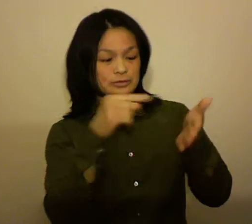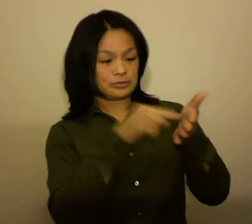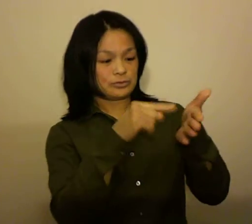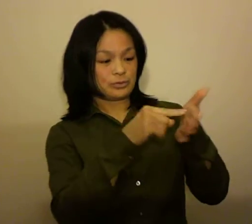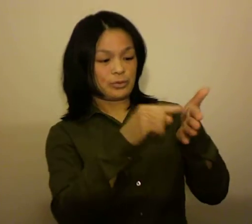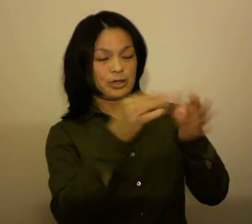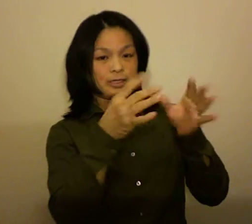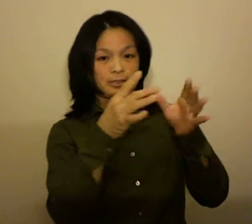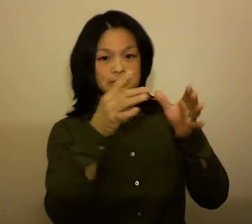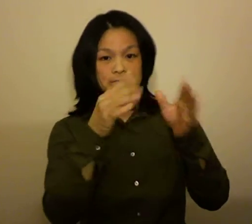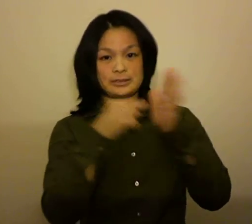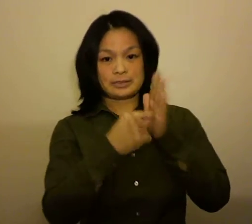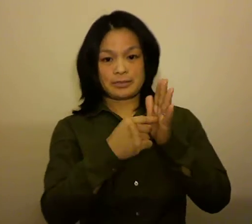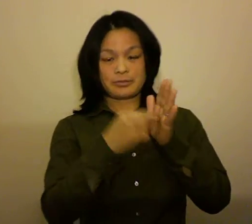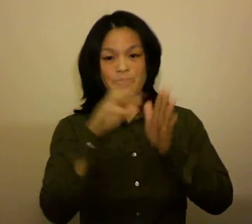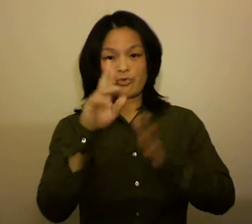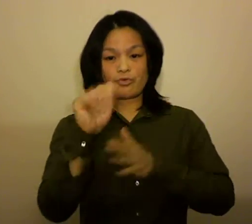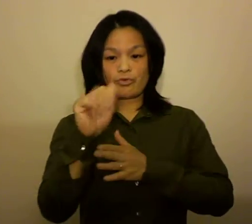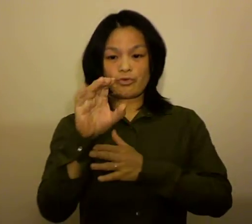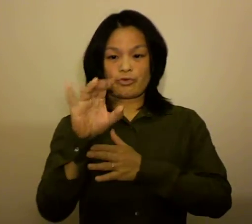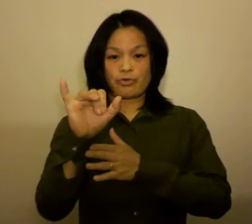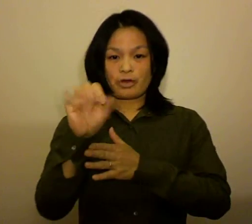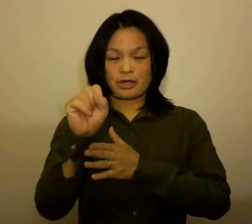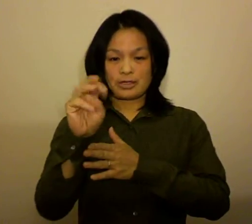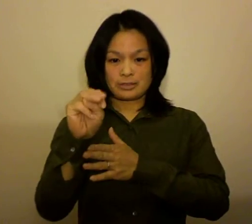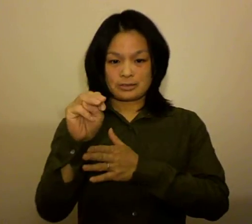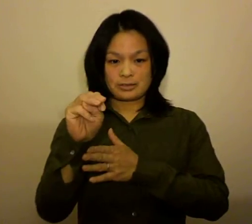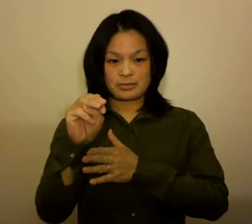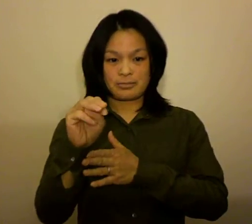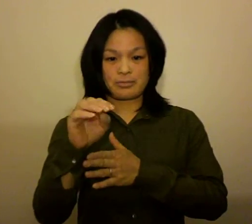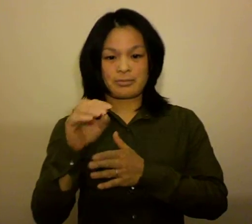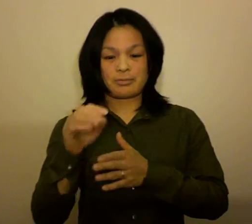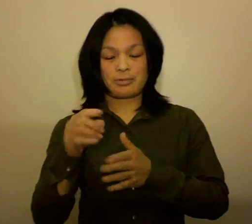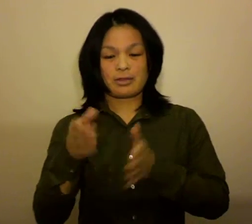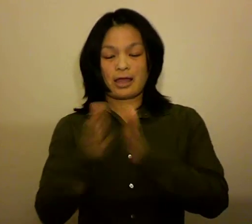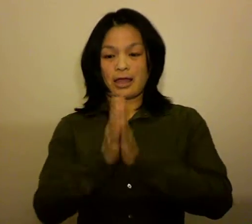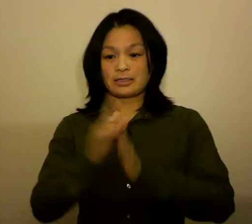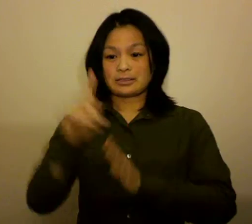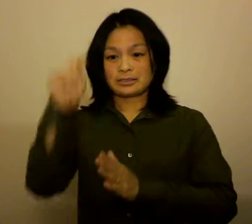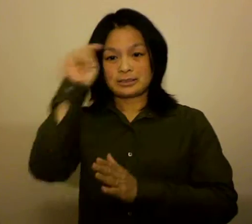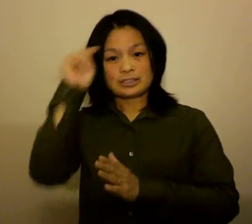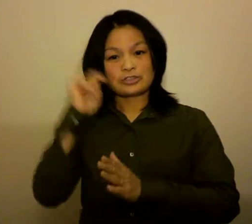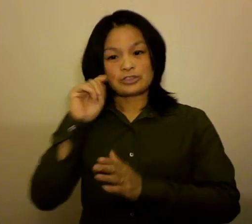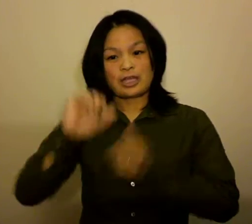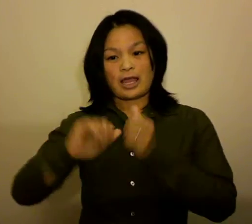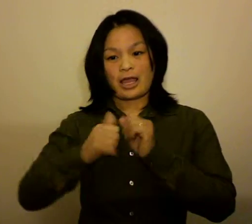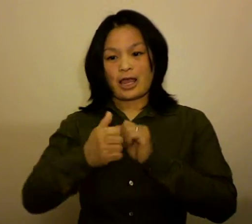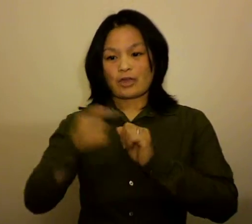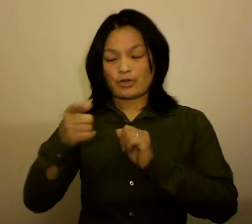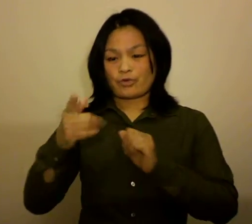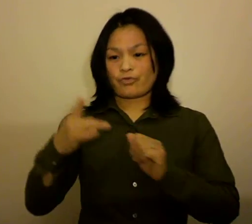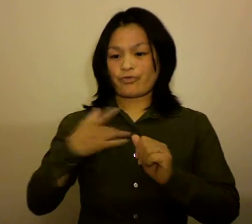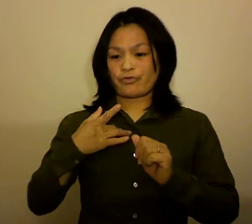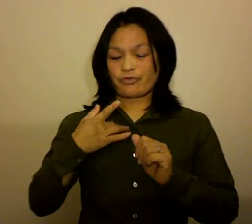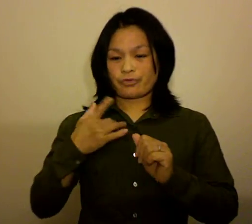kind of racism. This gets them thinking about the impact of racism right away, and it also, what does this impact have on our